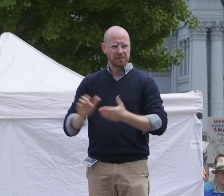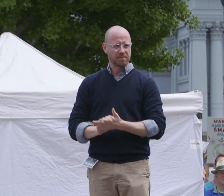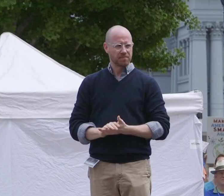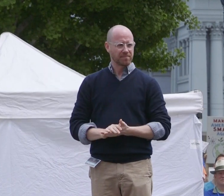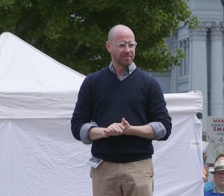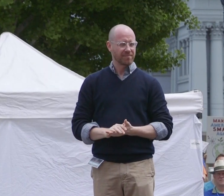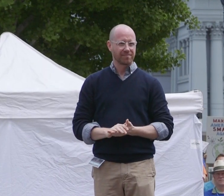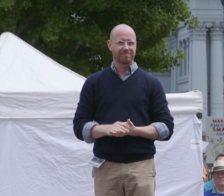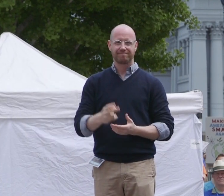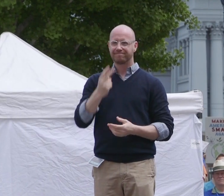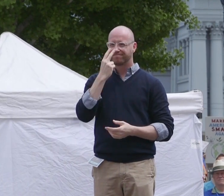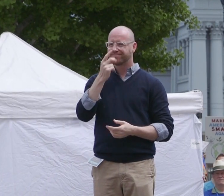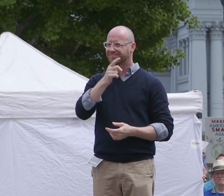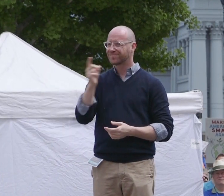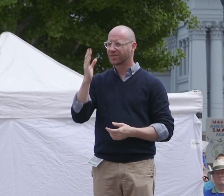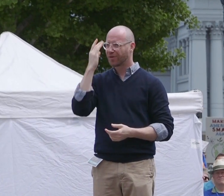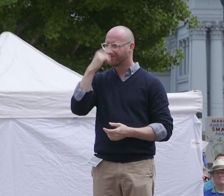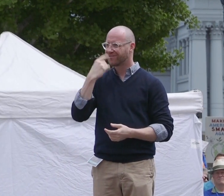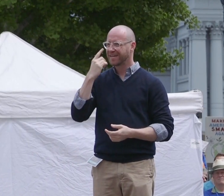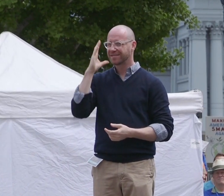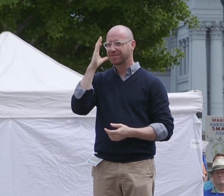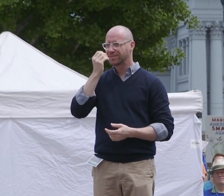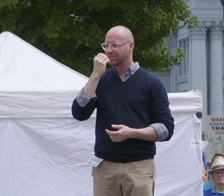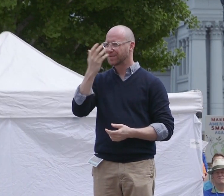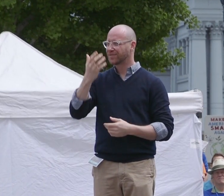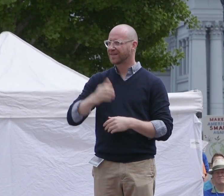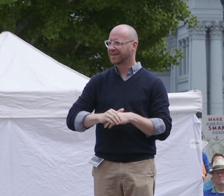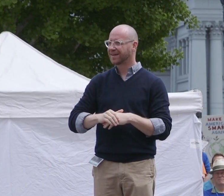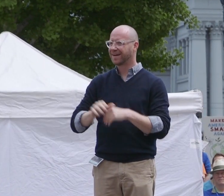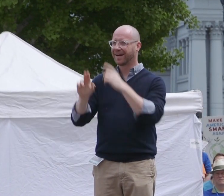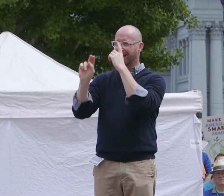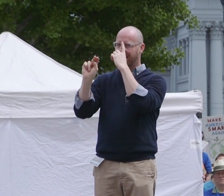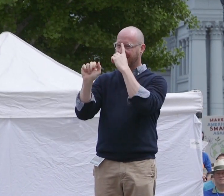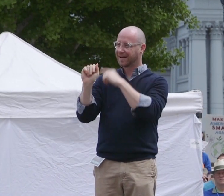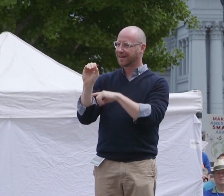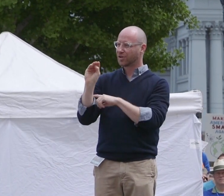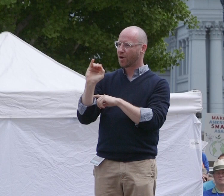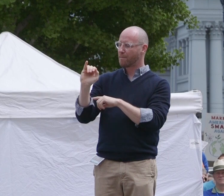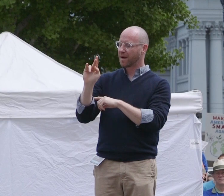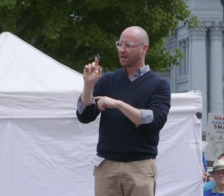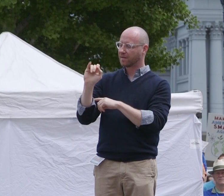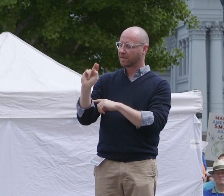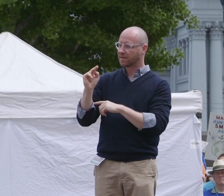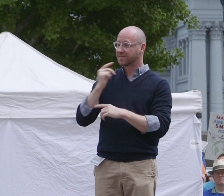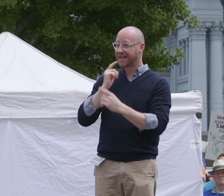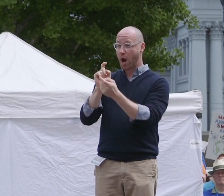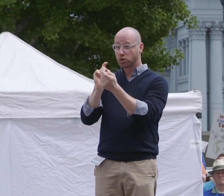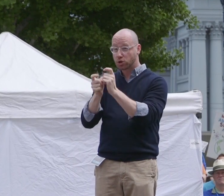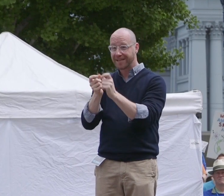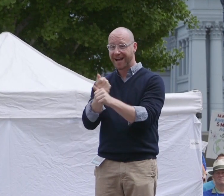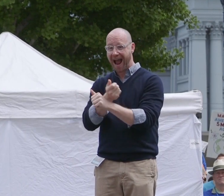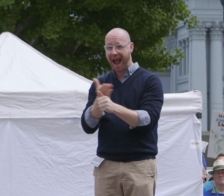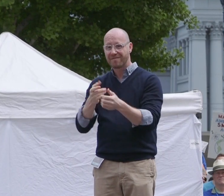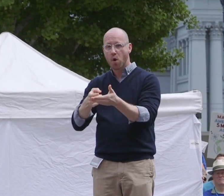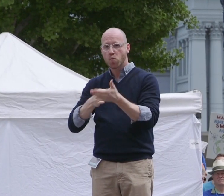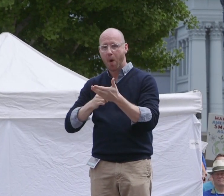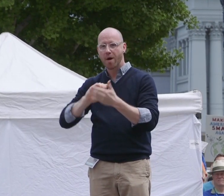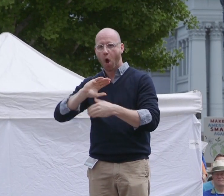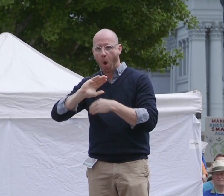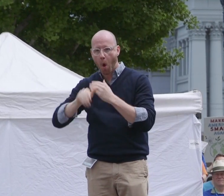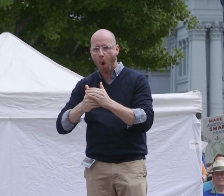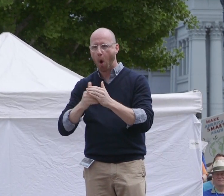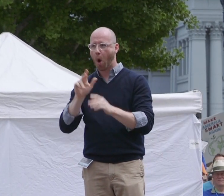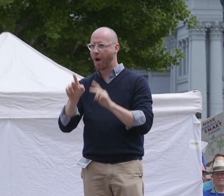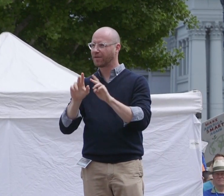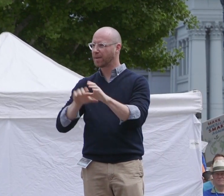Look at your beautiful faces. Naomi Klein says to change everything, we need everyone.